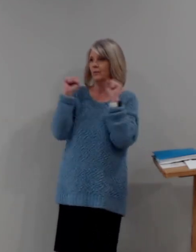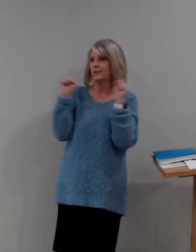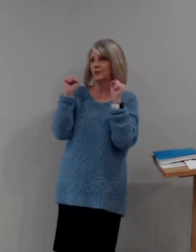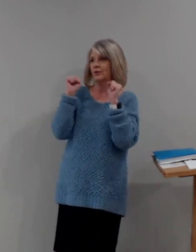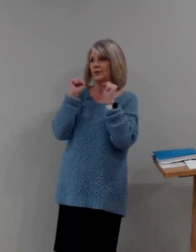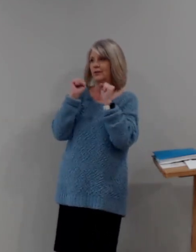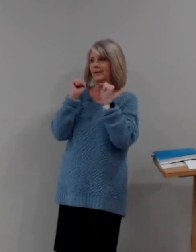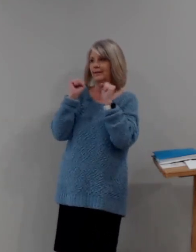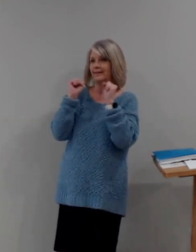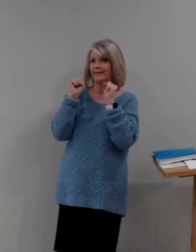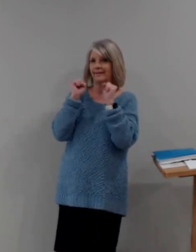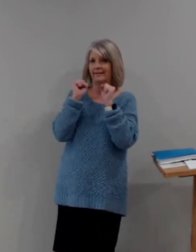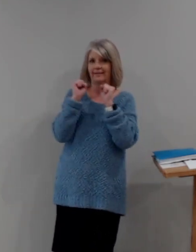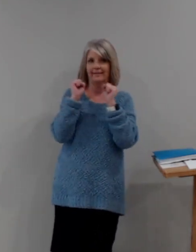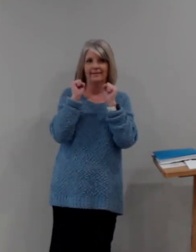Winter.